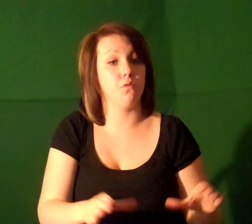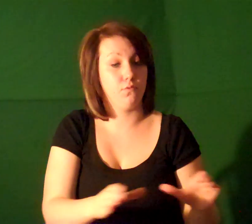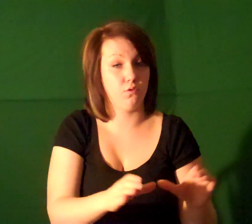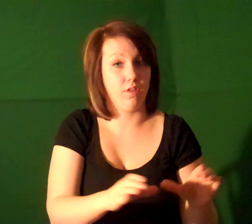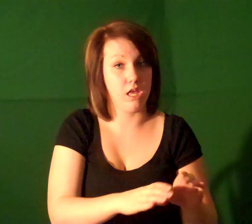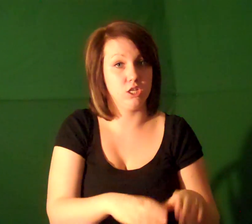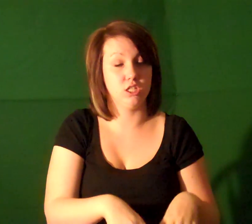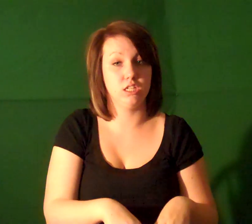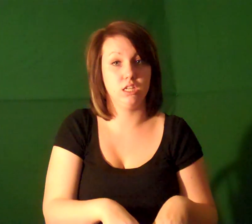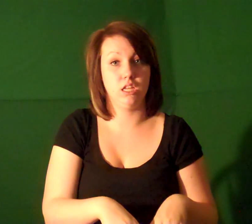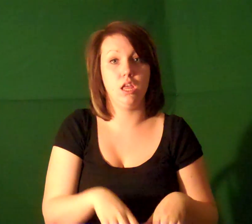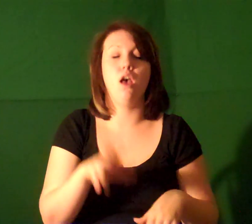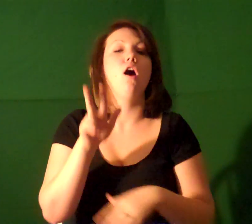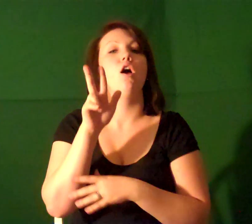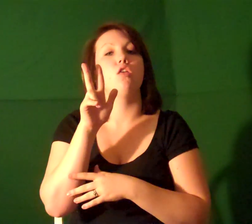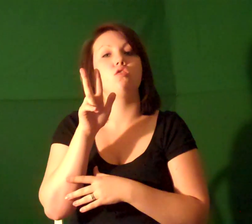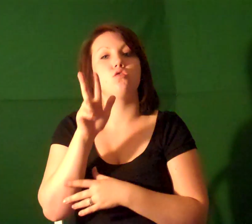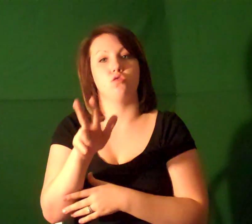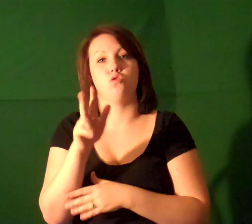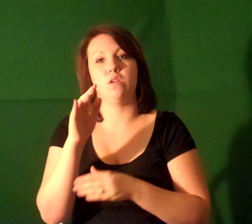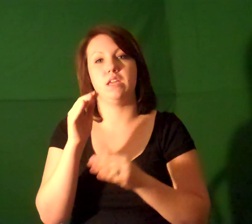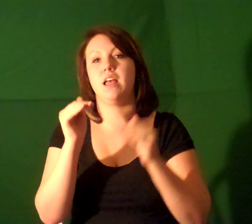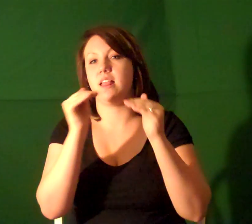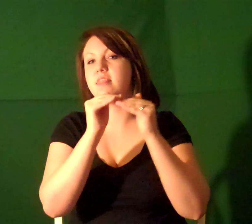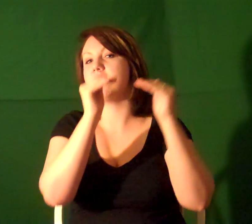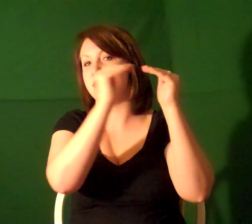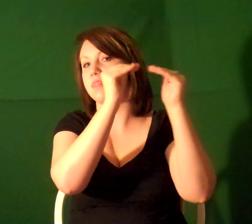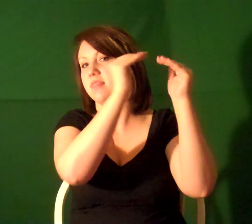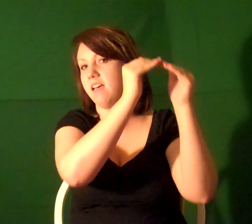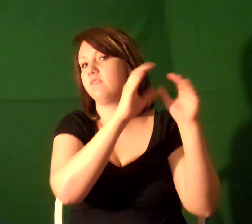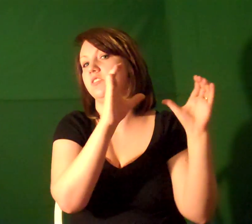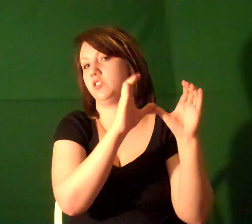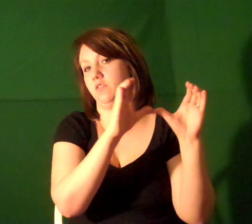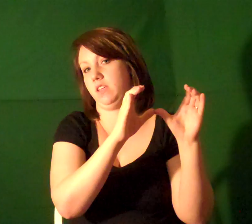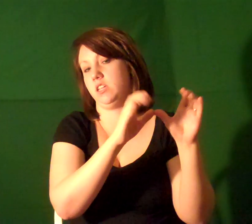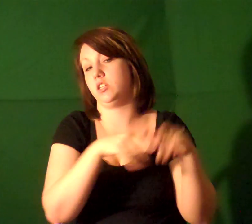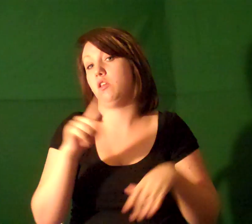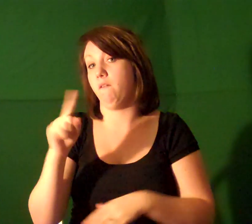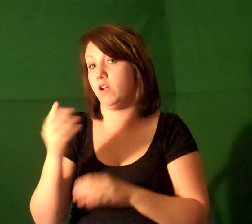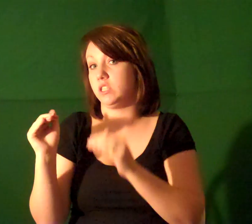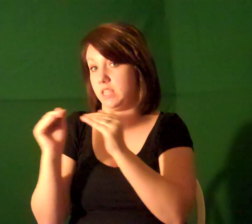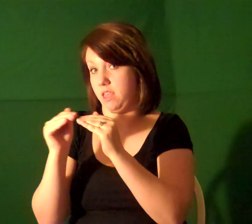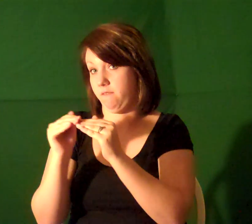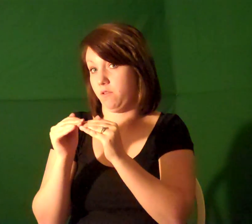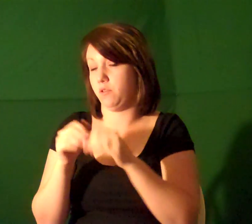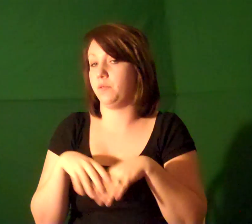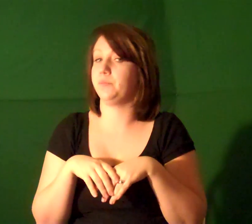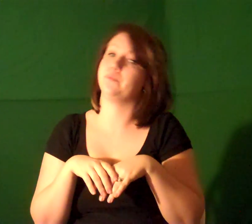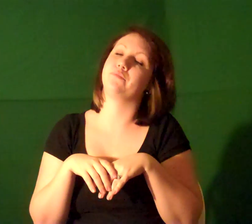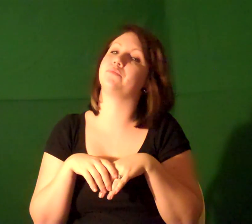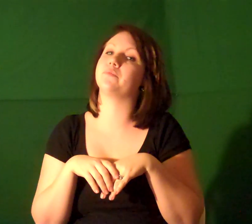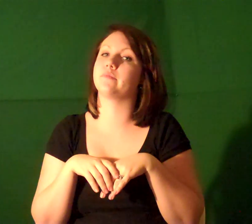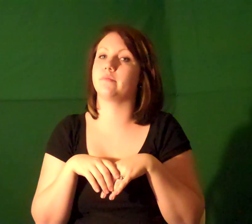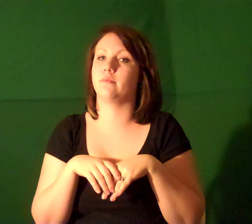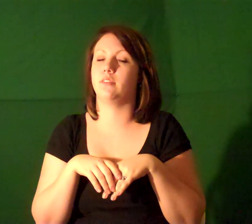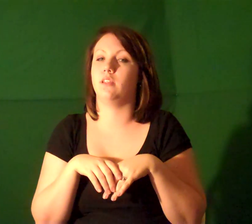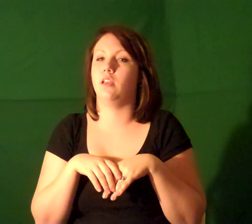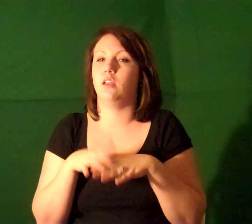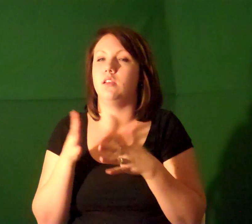3, I'm going to call them levels of certification. The first level, which would probably